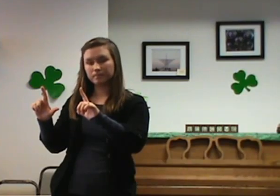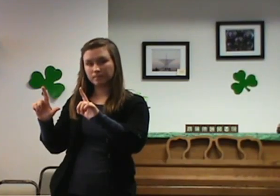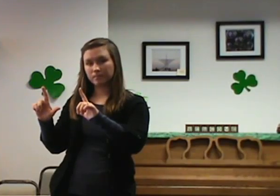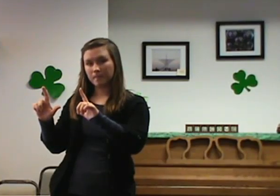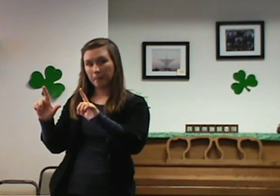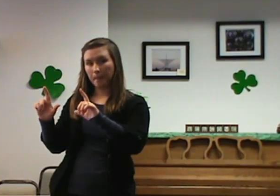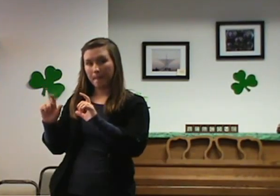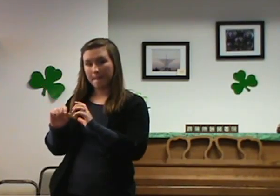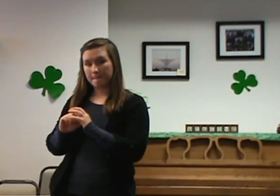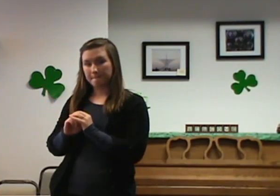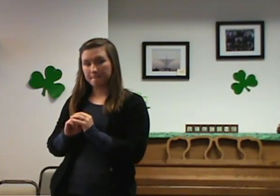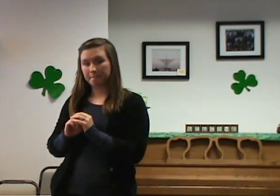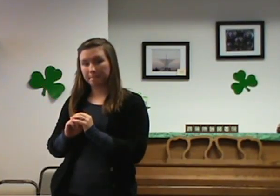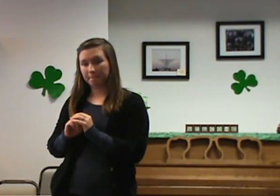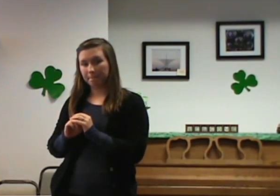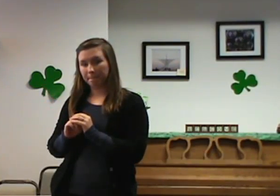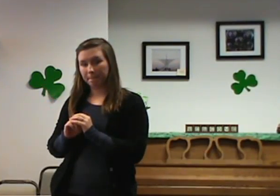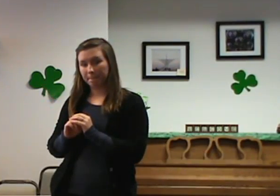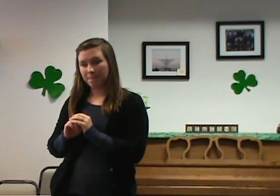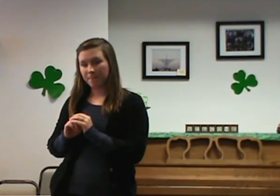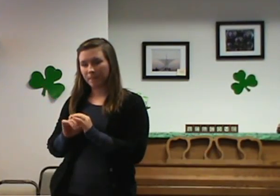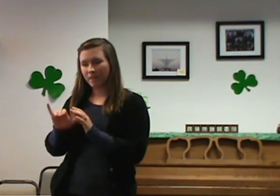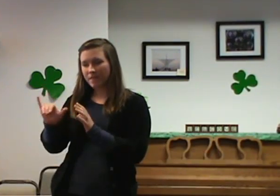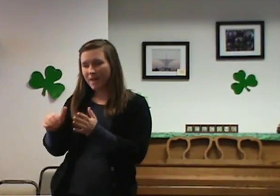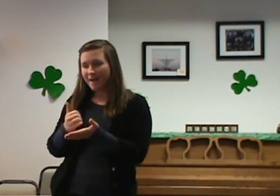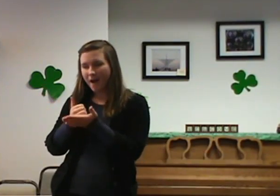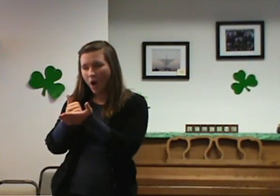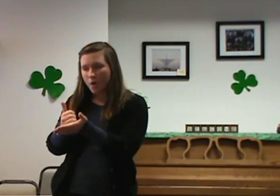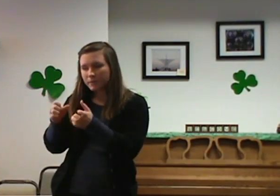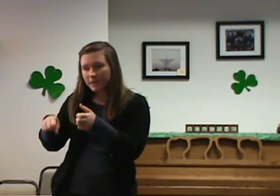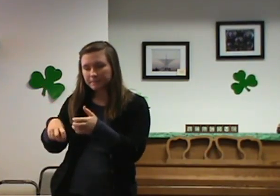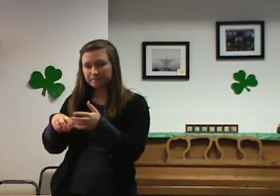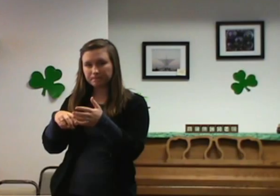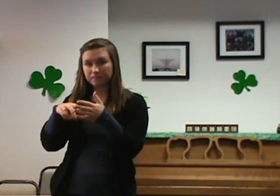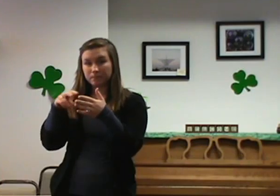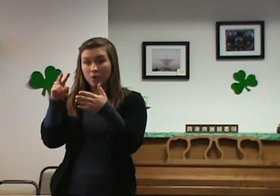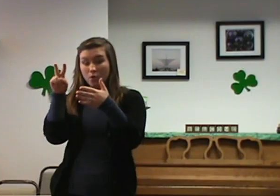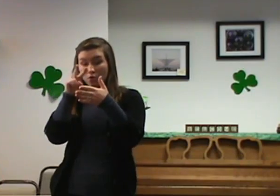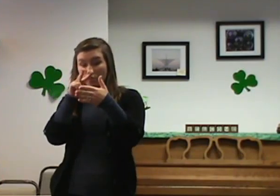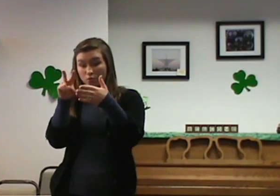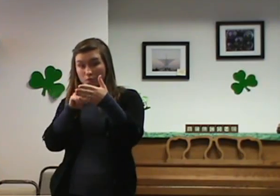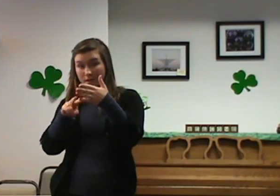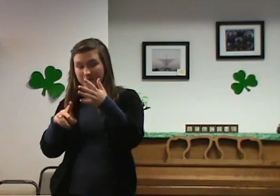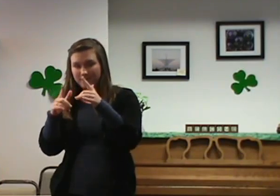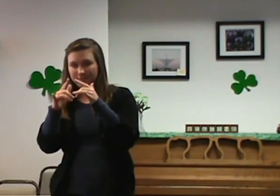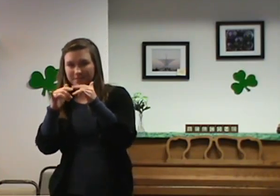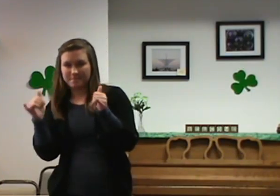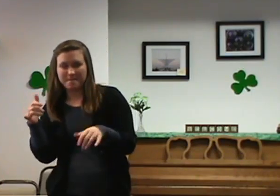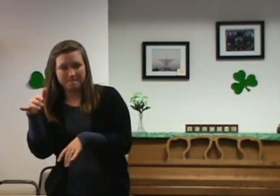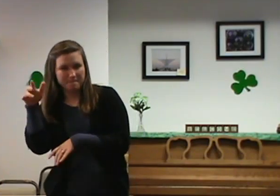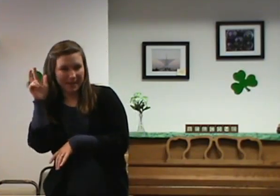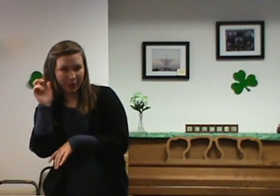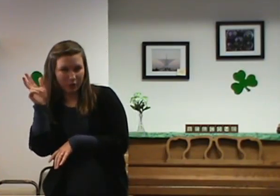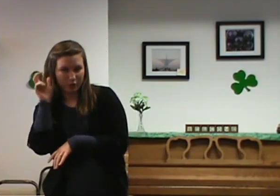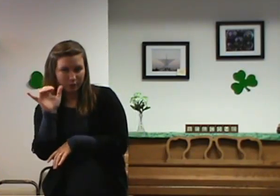can read along with it and still hear it. I also suggest this at times